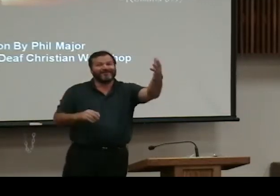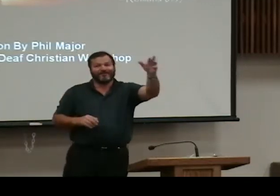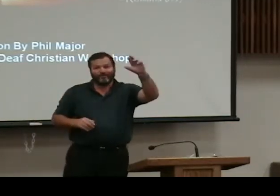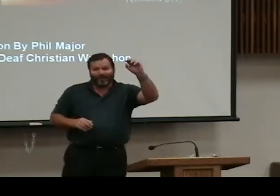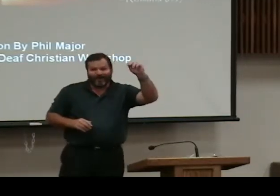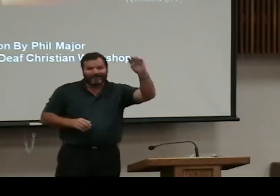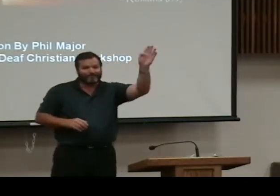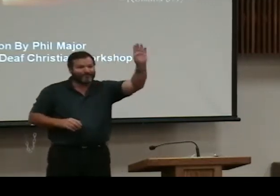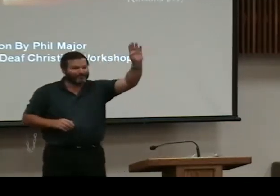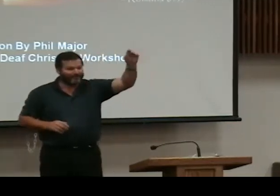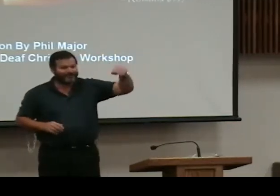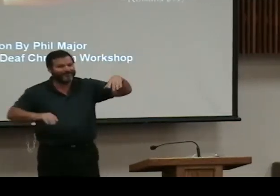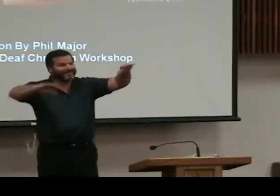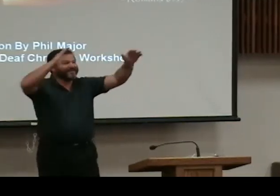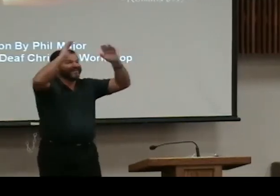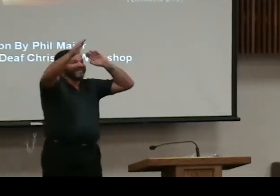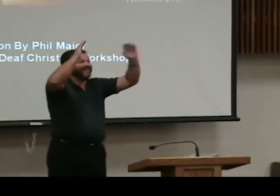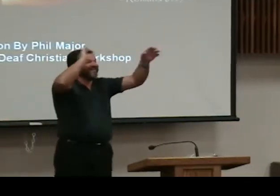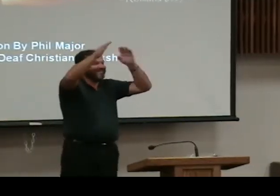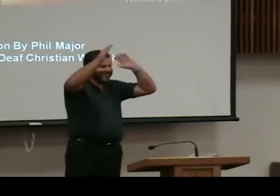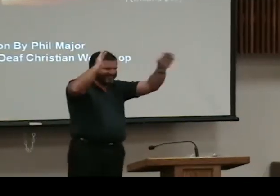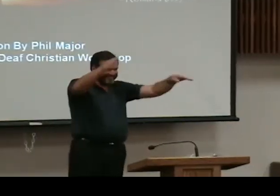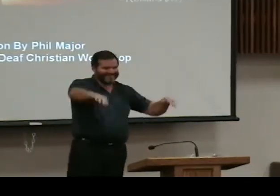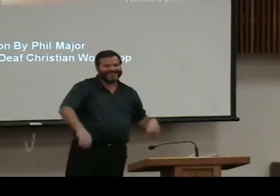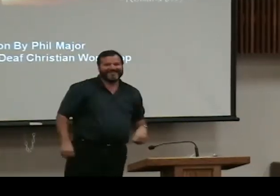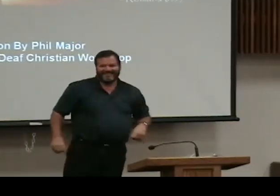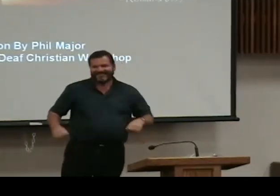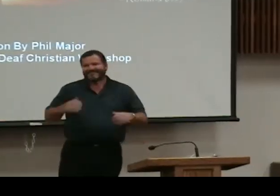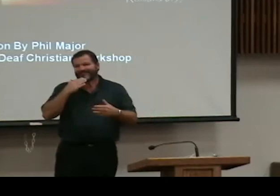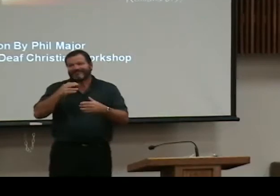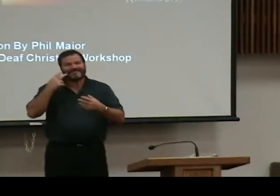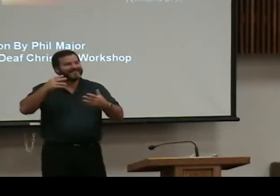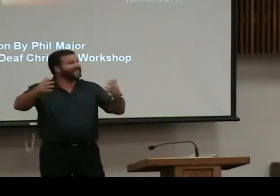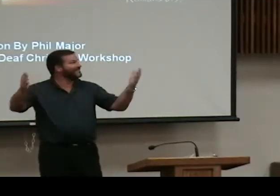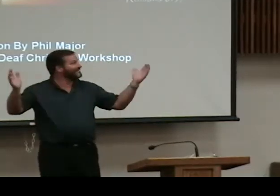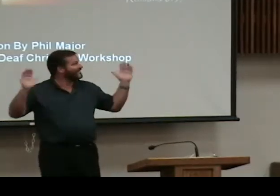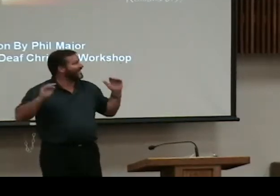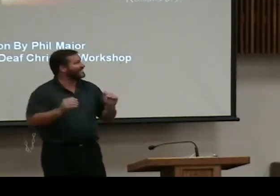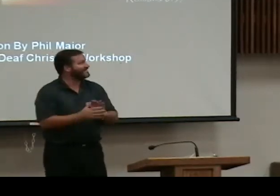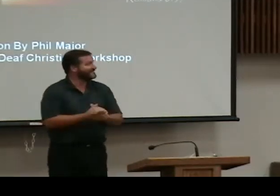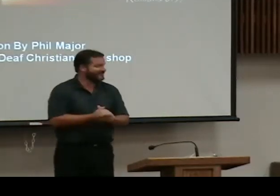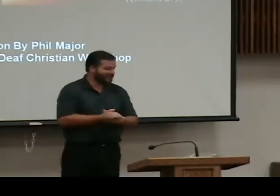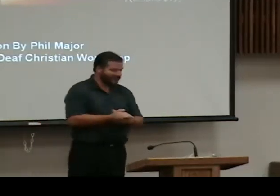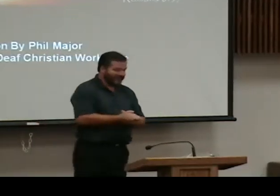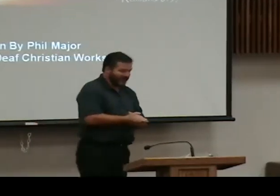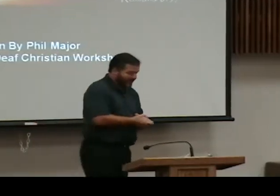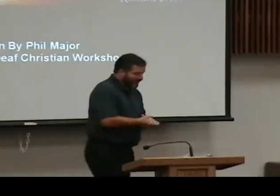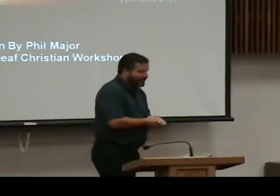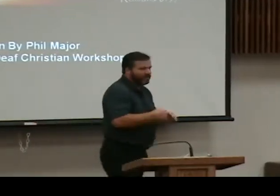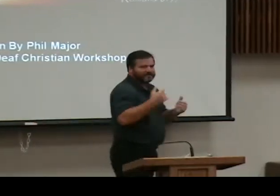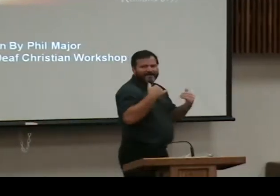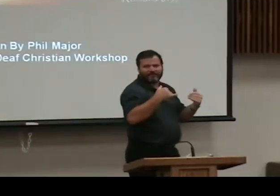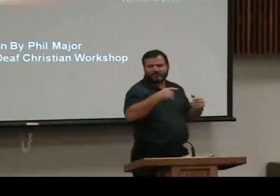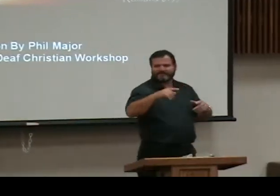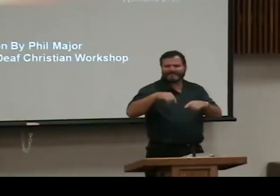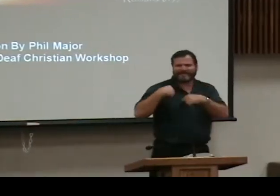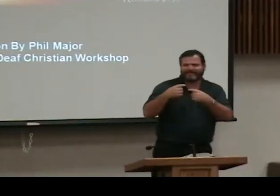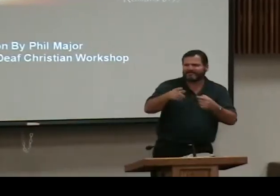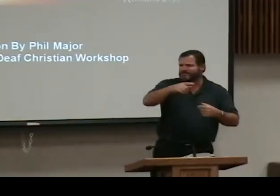who's here today, Ron Montrager and others. It's good to be in this flag room. Right